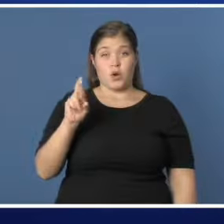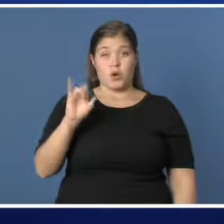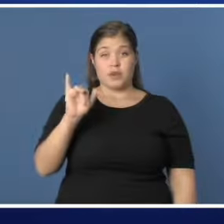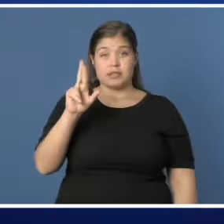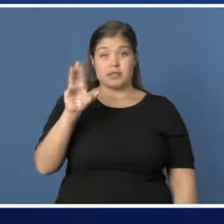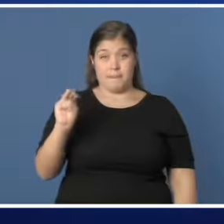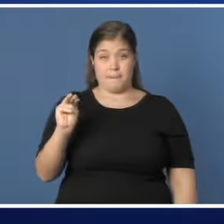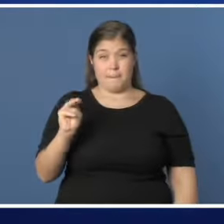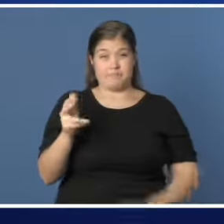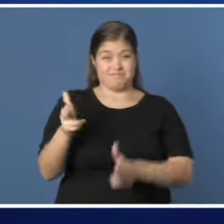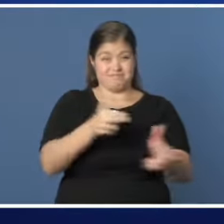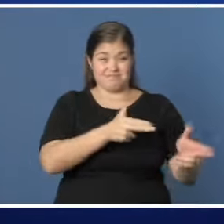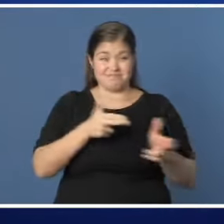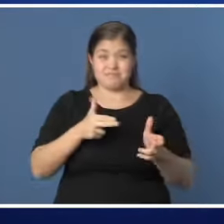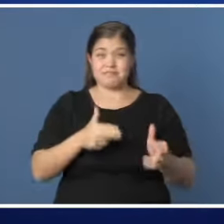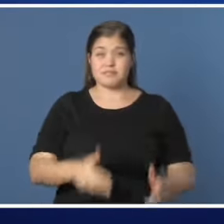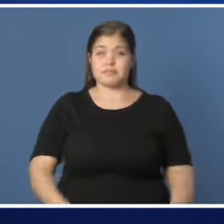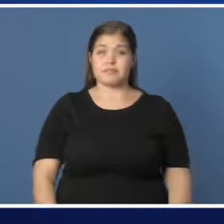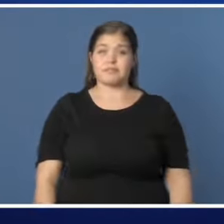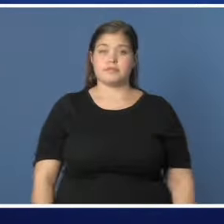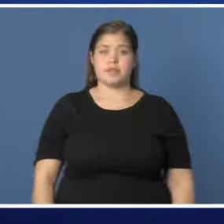terrorism,